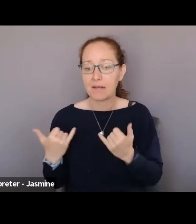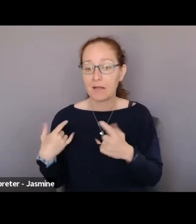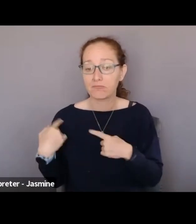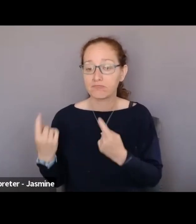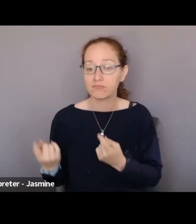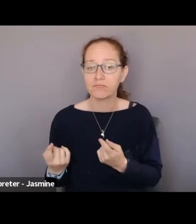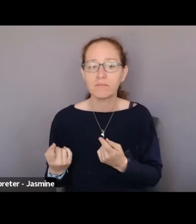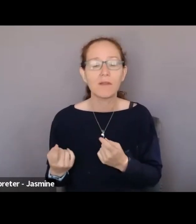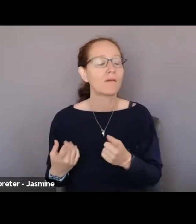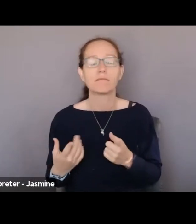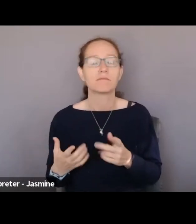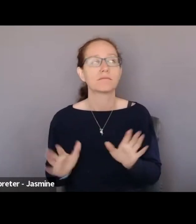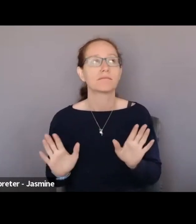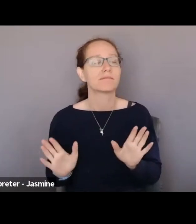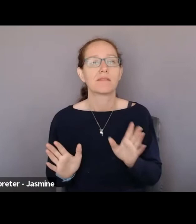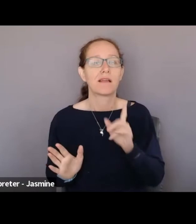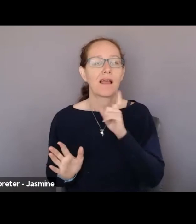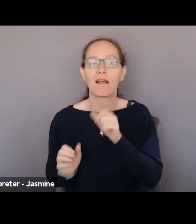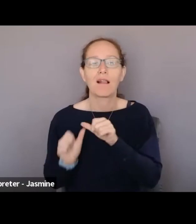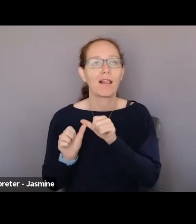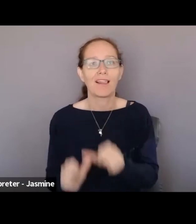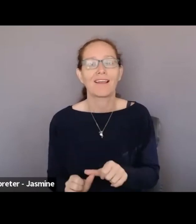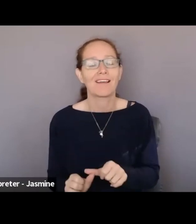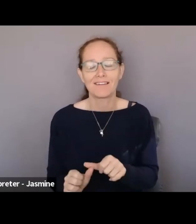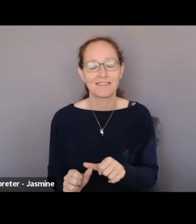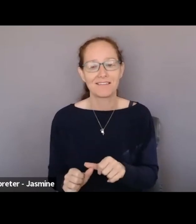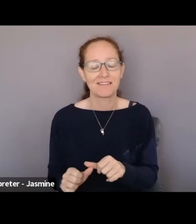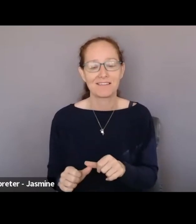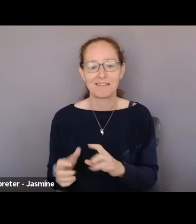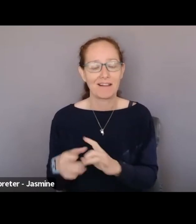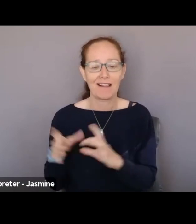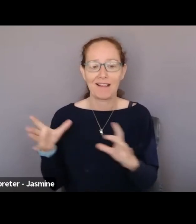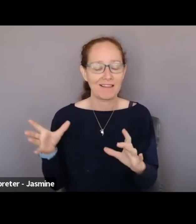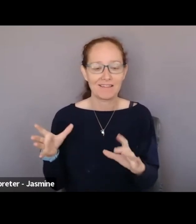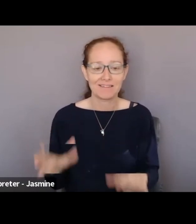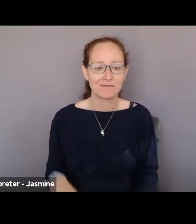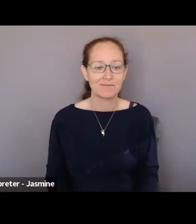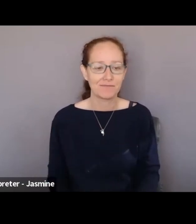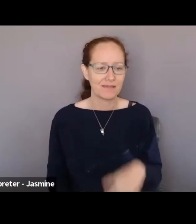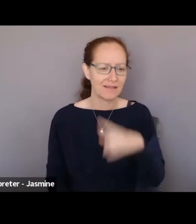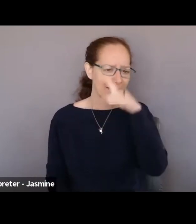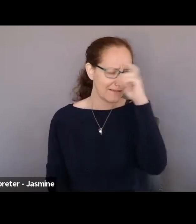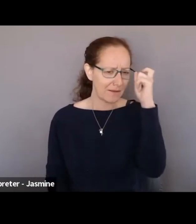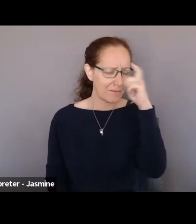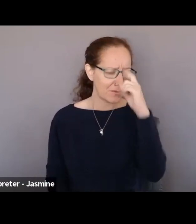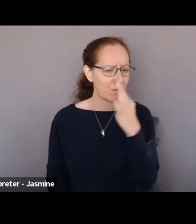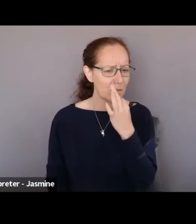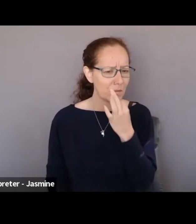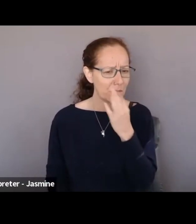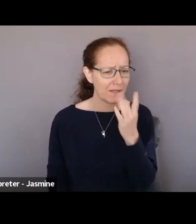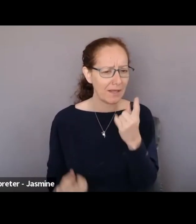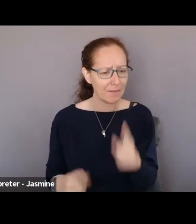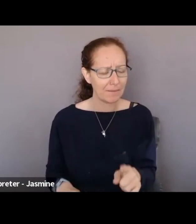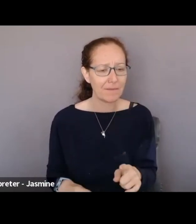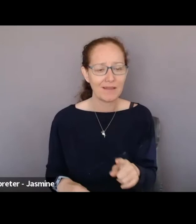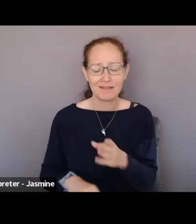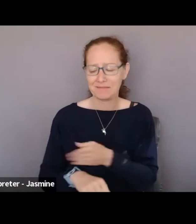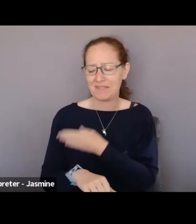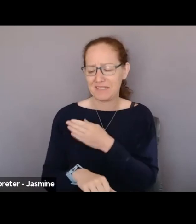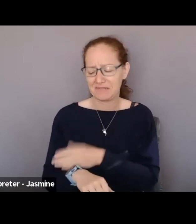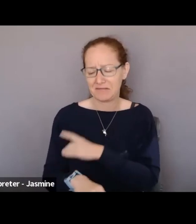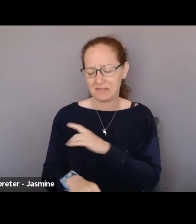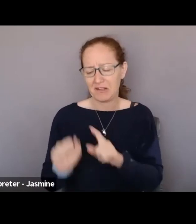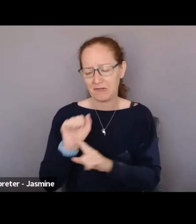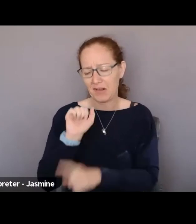not for, sorry. I thought that was part of the, sorry. Summer is coming. Our beaches are trashy. Let's clean up the mess and make it